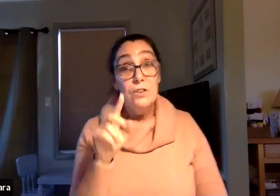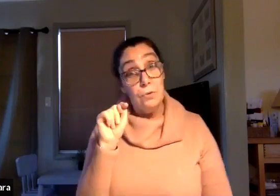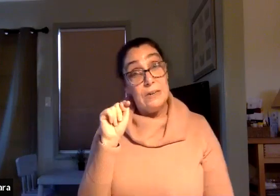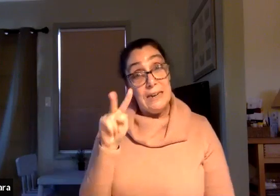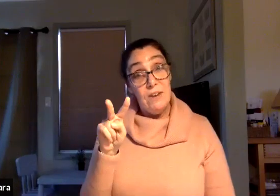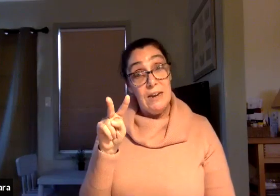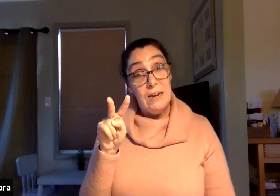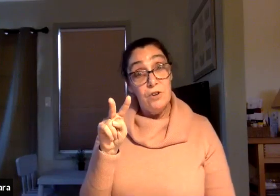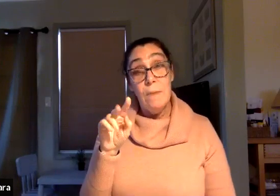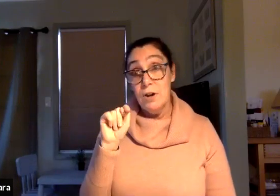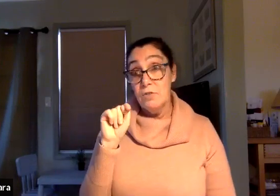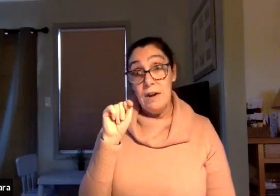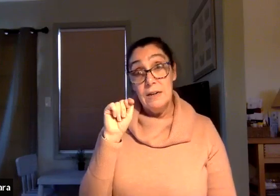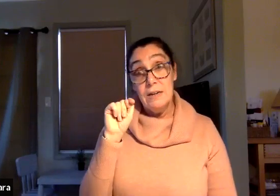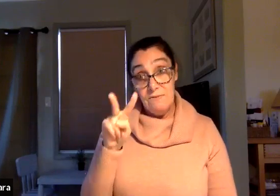So TV is your object, right? TV,